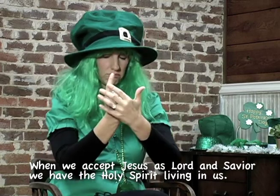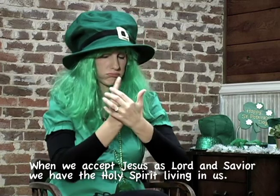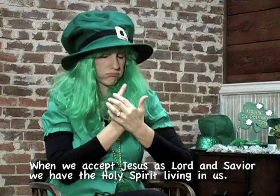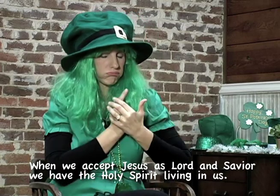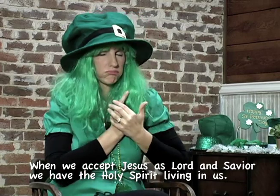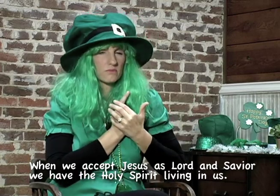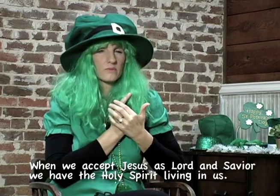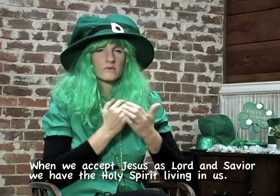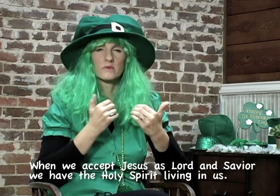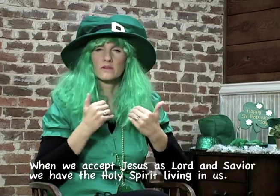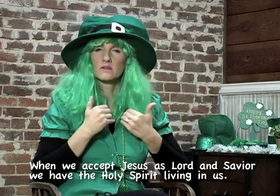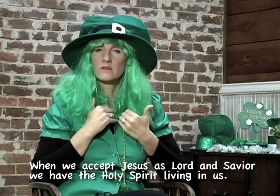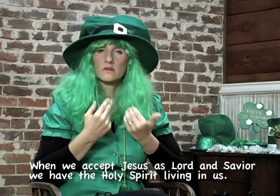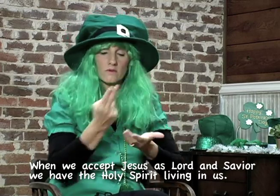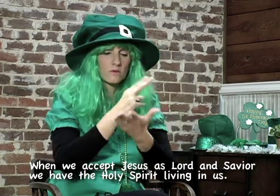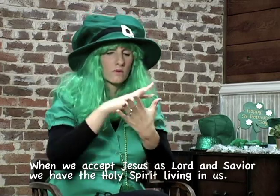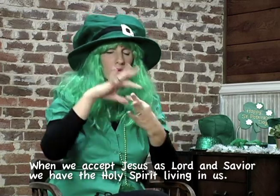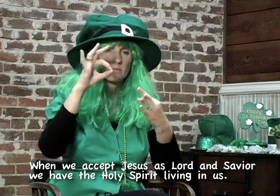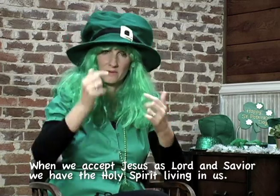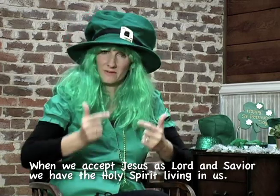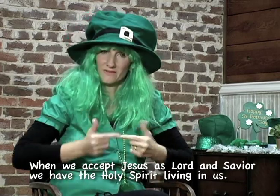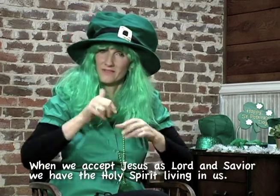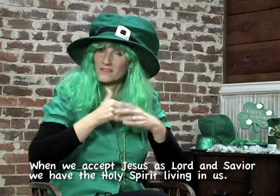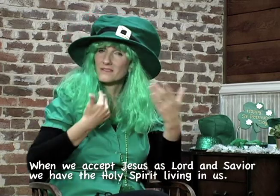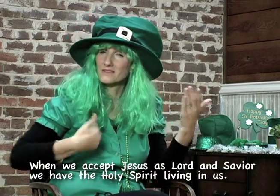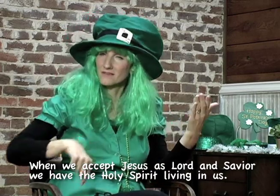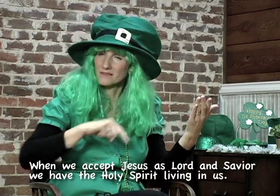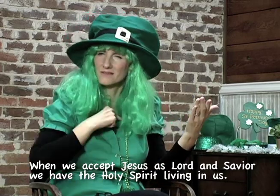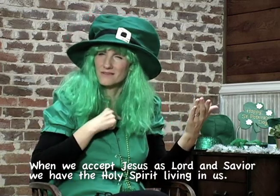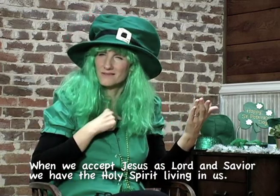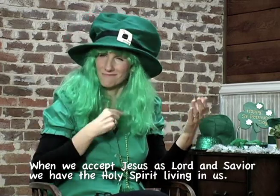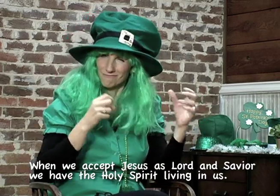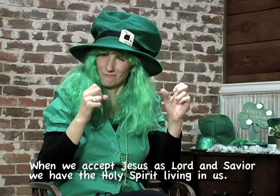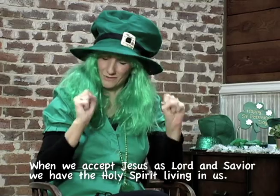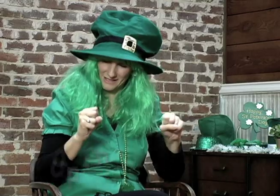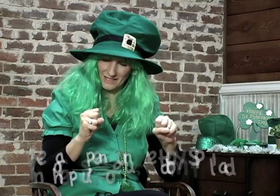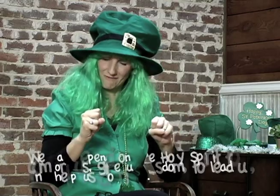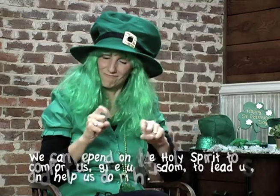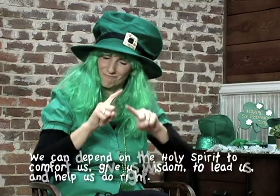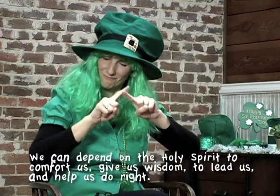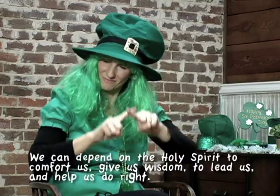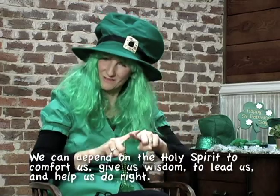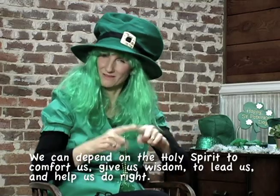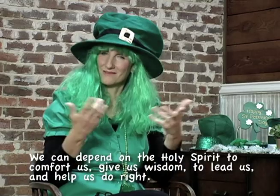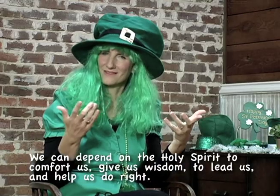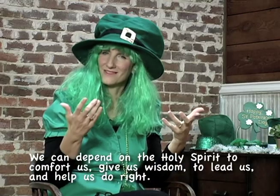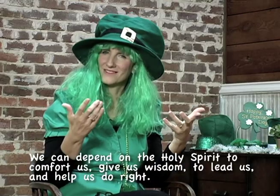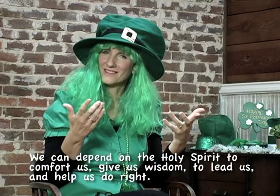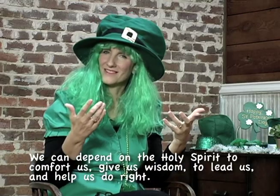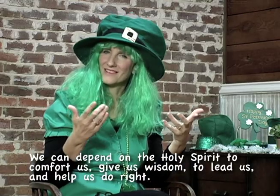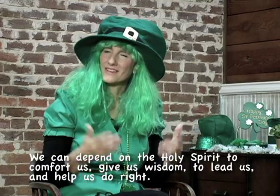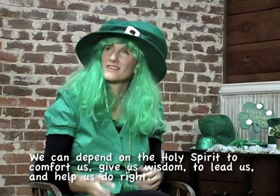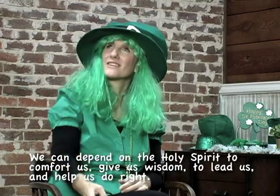when we accept Jesus Christ in our life, we receive the Holy Spirit to live in us. So we can depend on God.